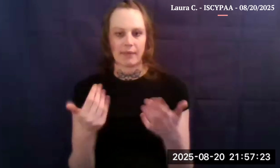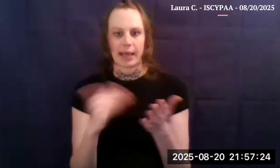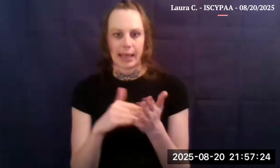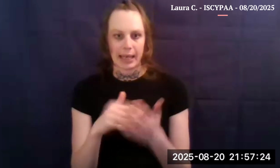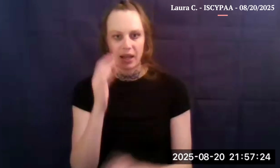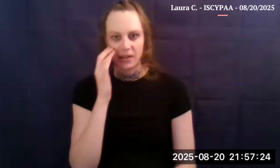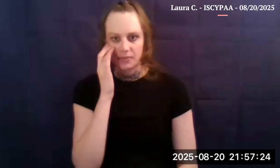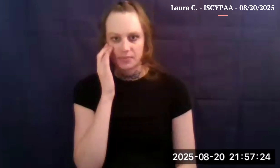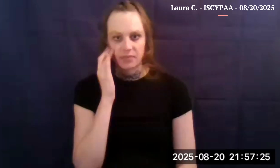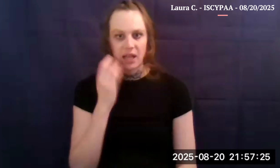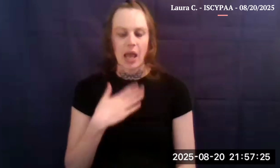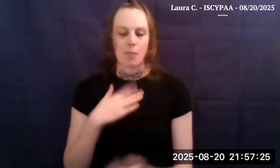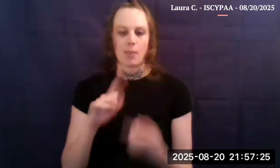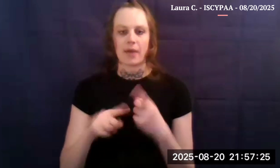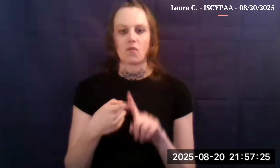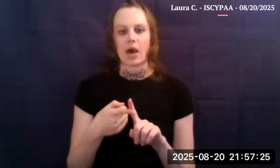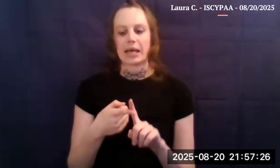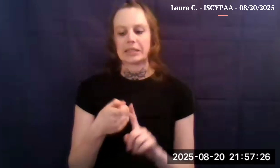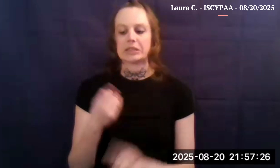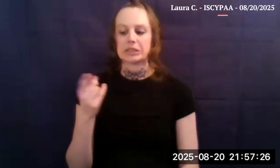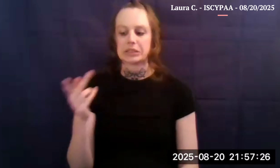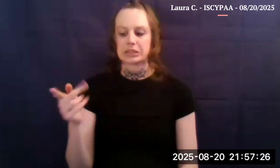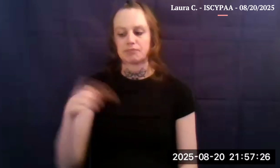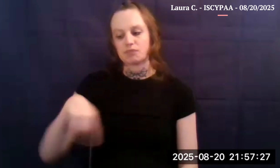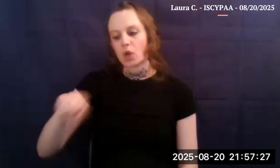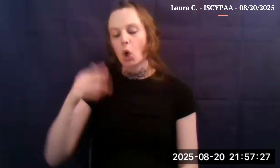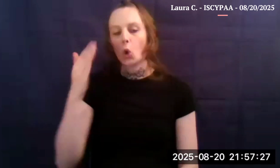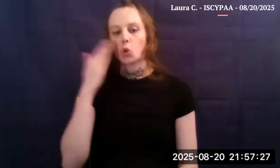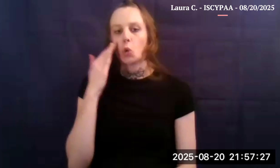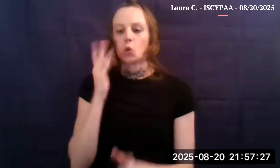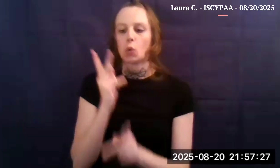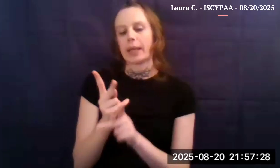knew to keep Narcan on them because I would try.